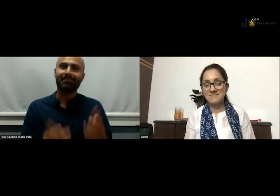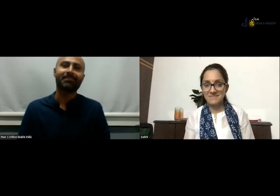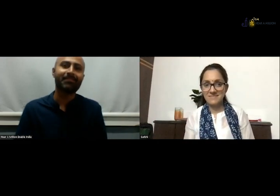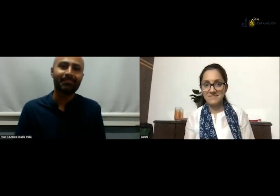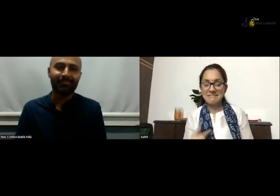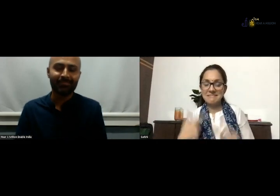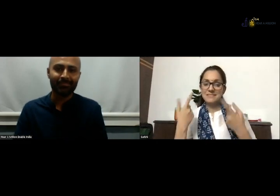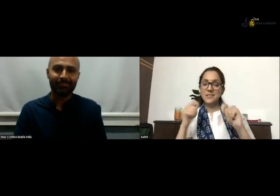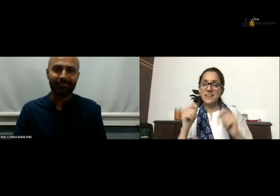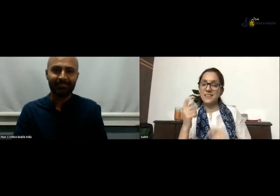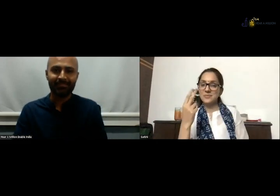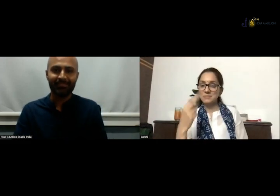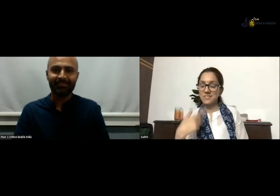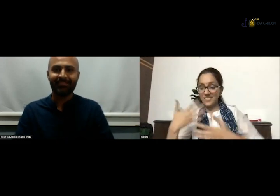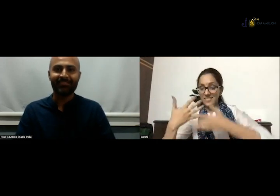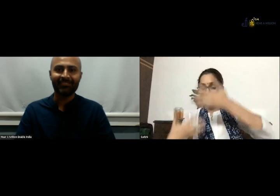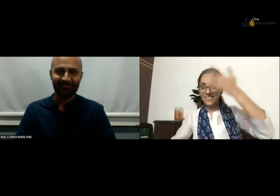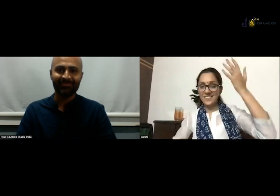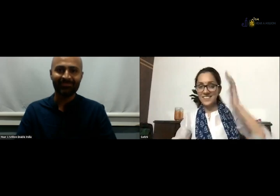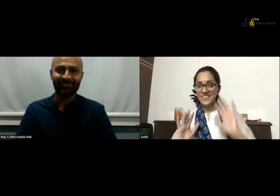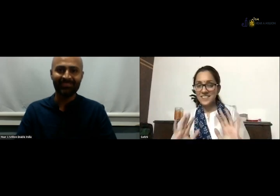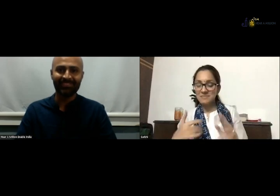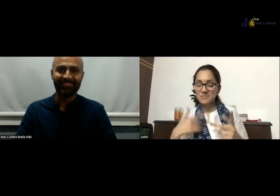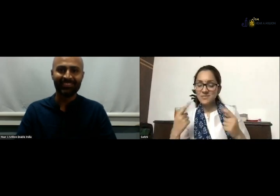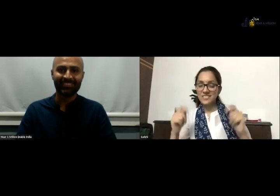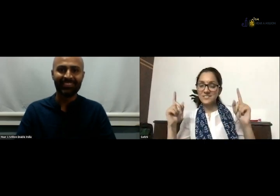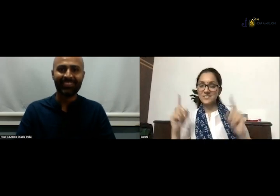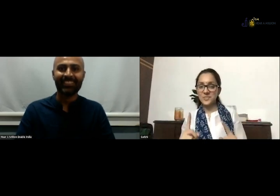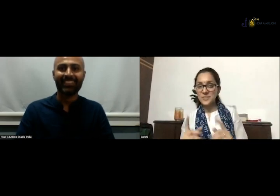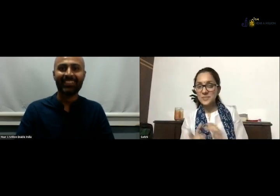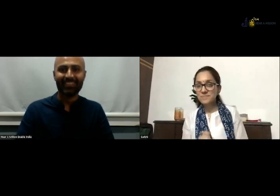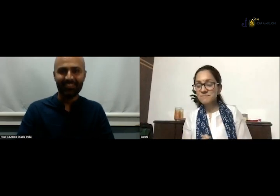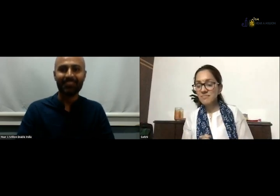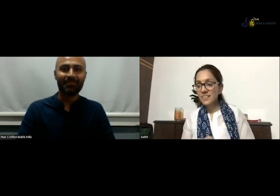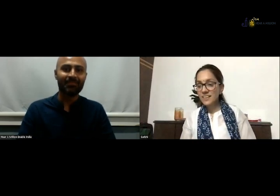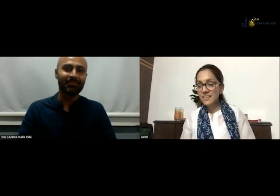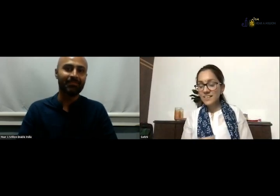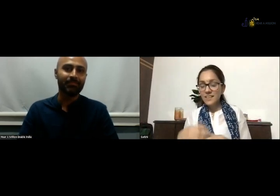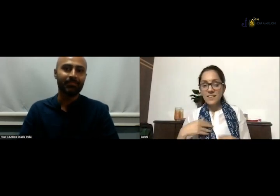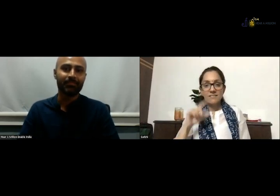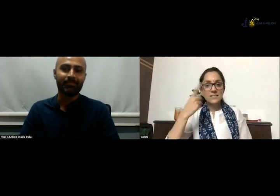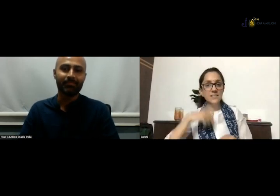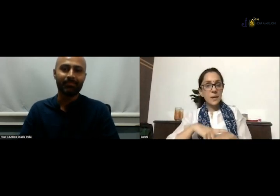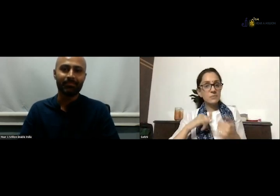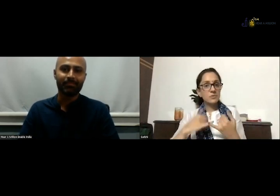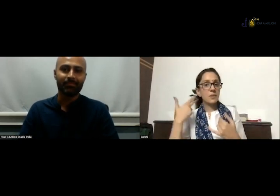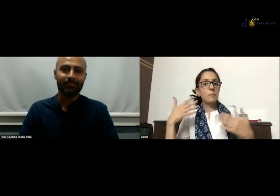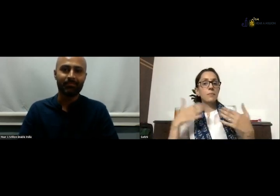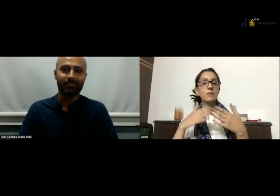Yeah, yes. Surbi, just share your experiences with her. There are